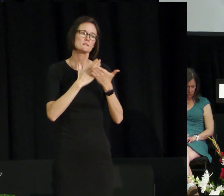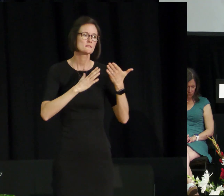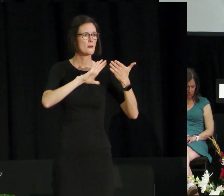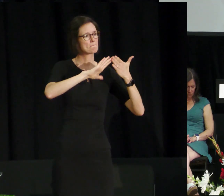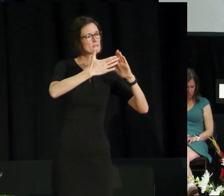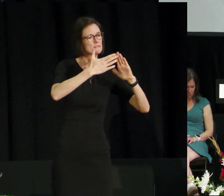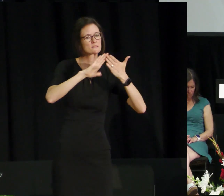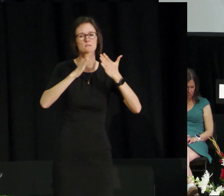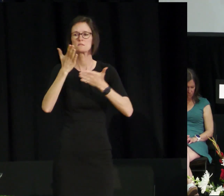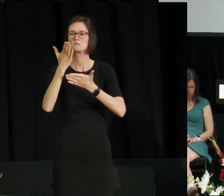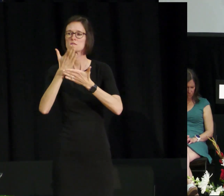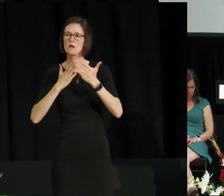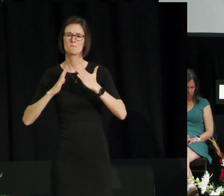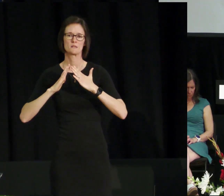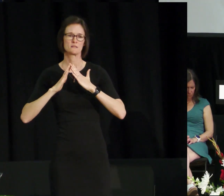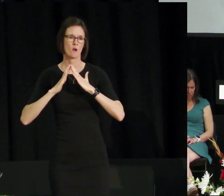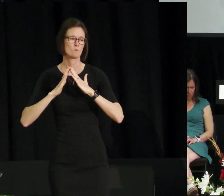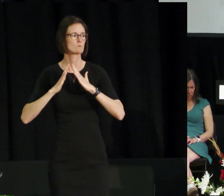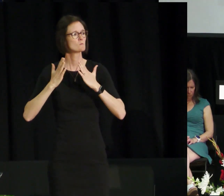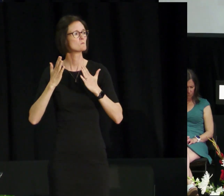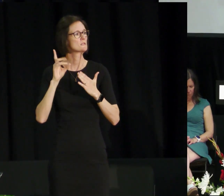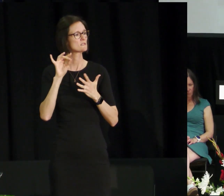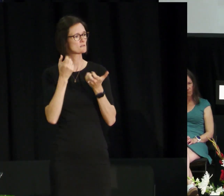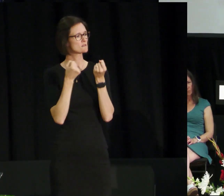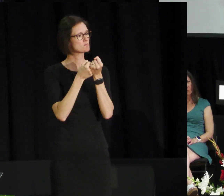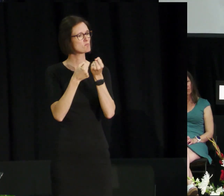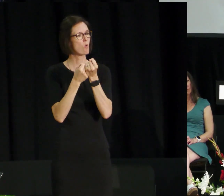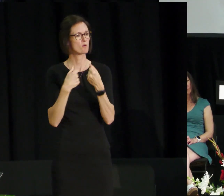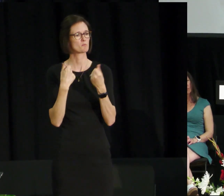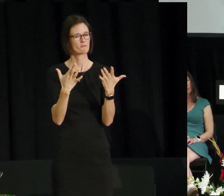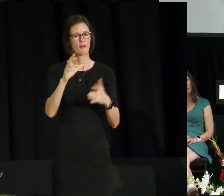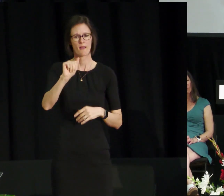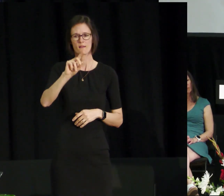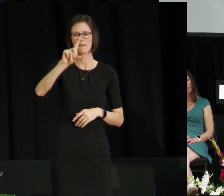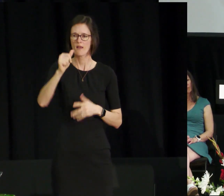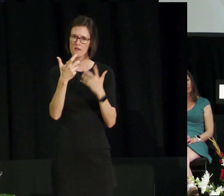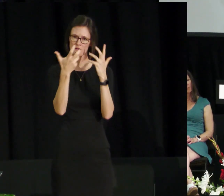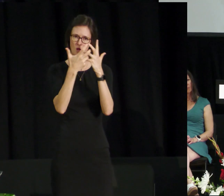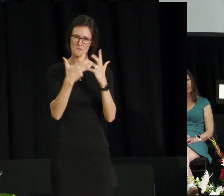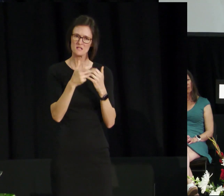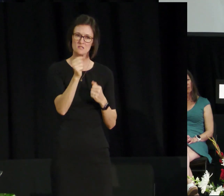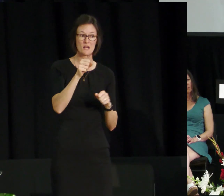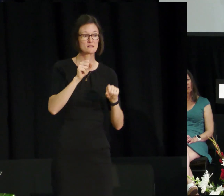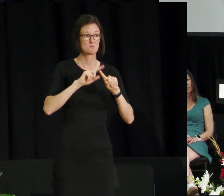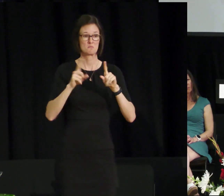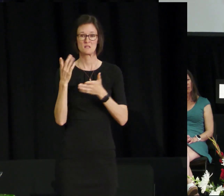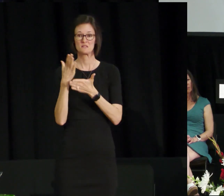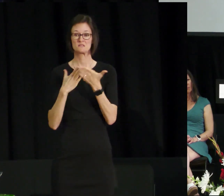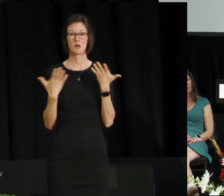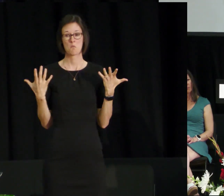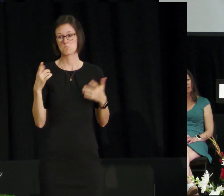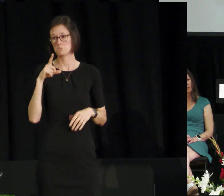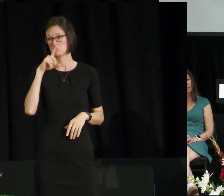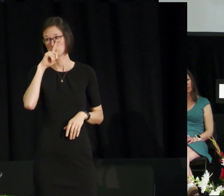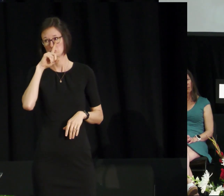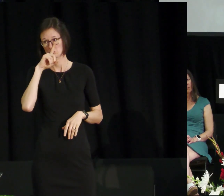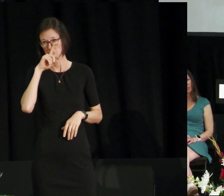accommodations But so many didn't And so as I transitioned to blindness